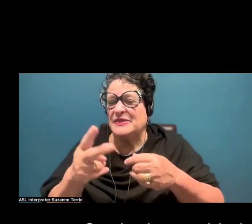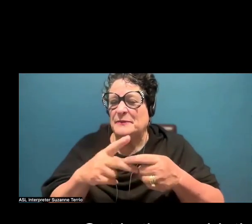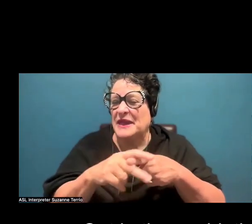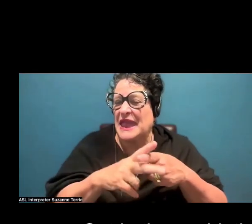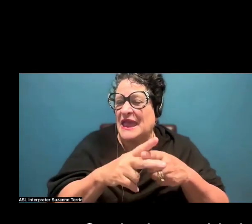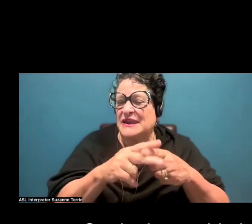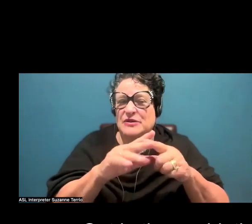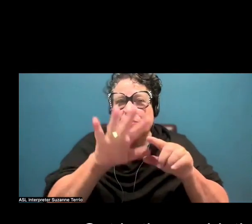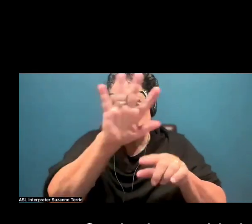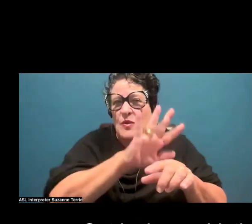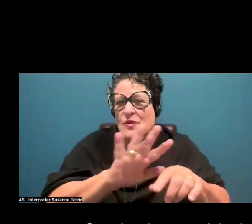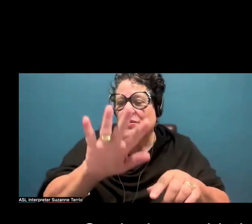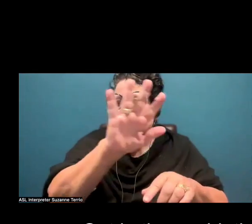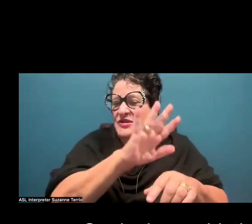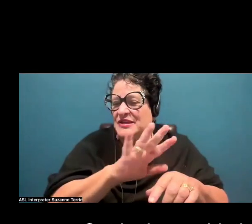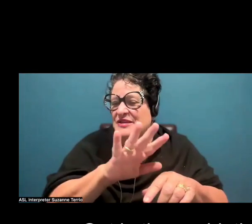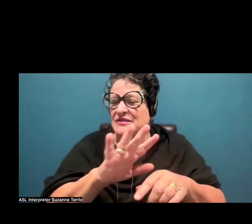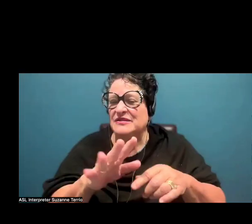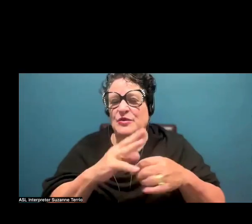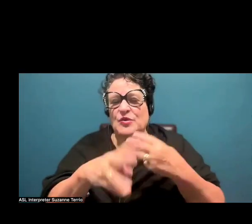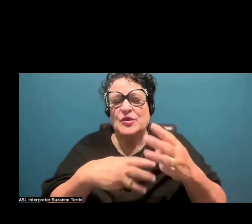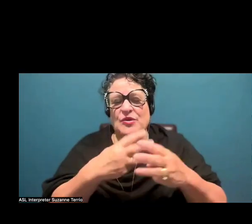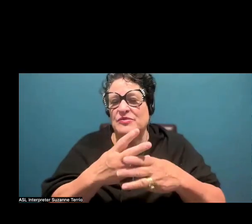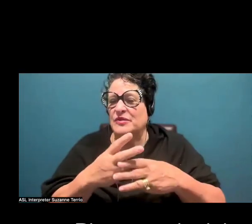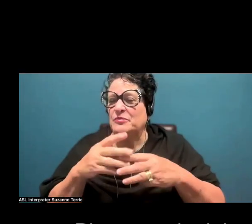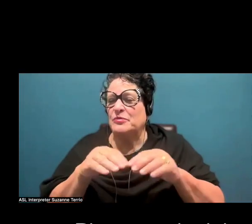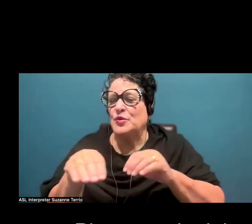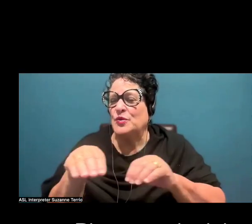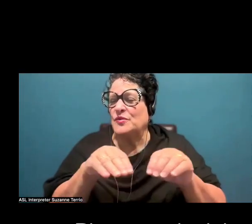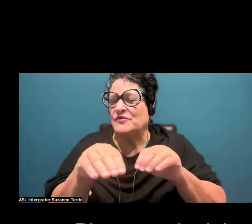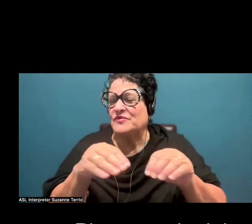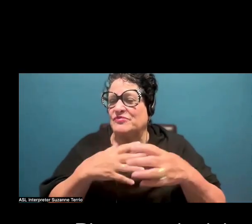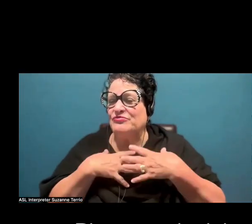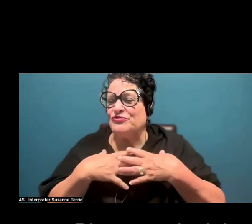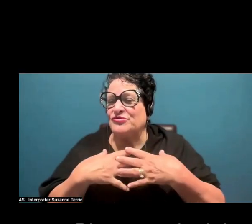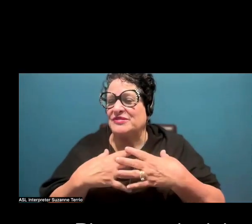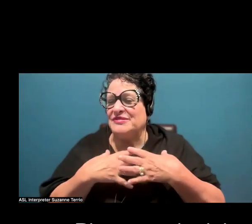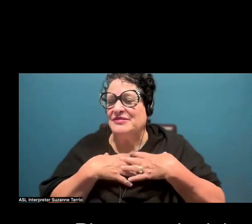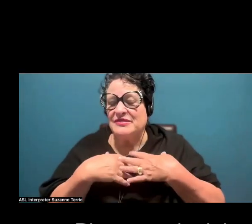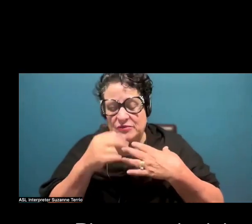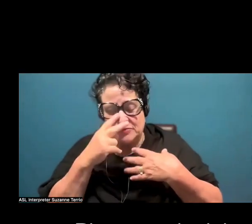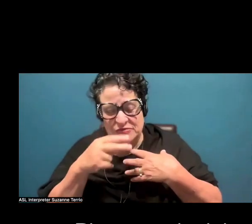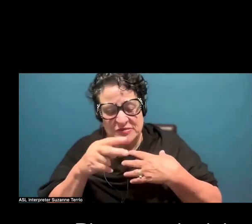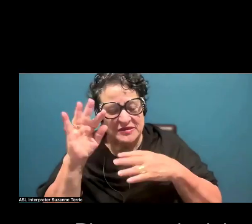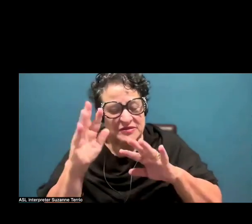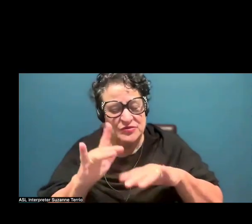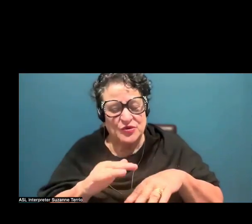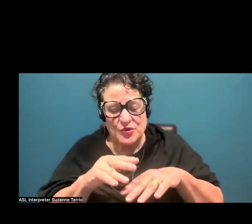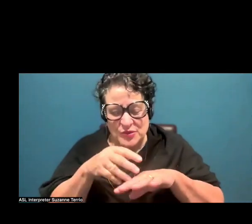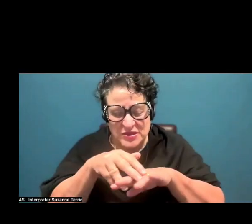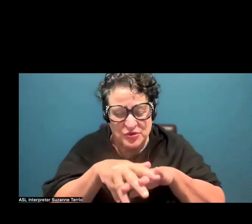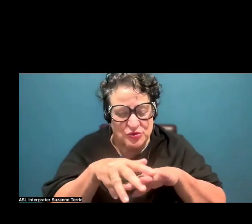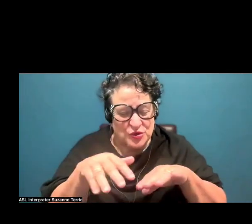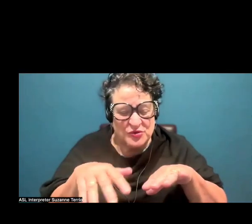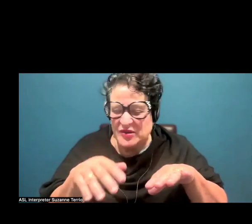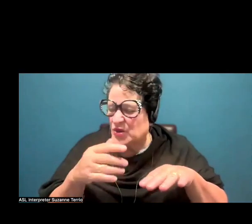the world, they would move and breathe as real beings. Rhea crouched down to watch the snow inching along the grooves in the ground. What